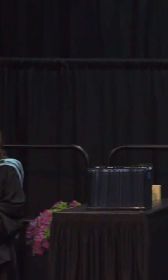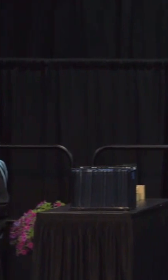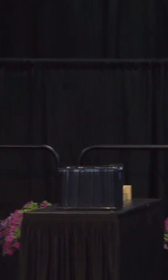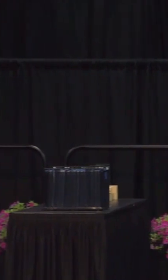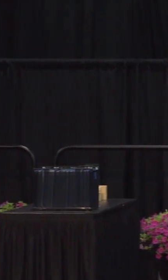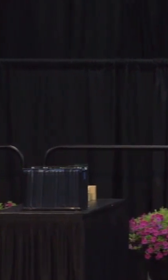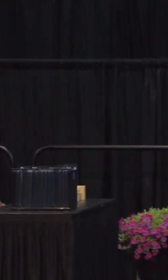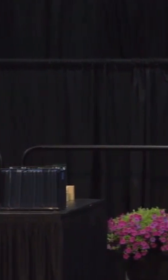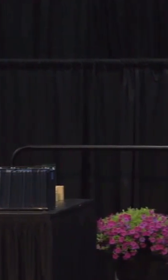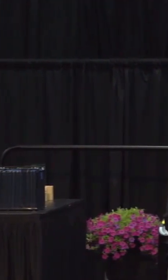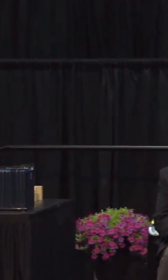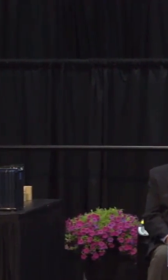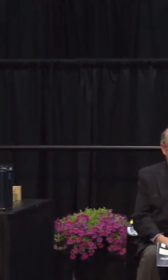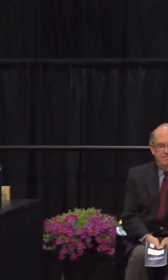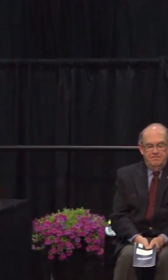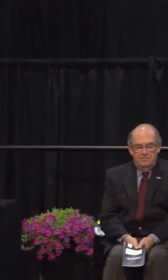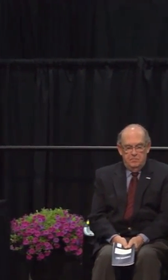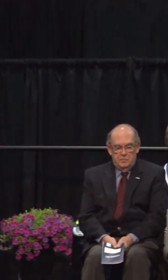President,